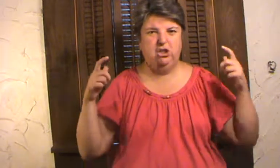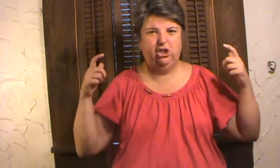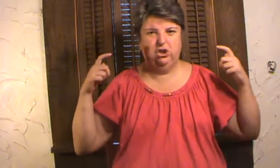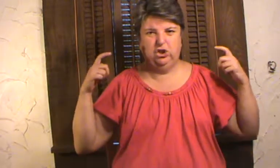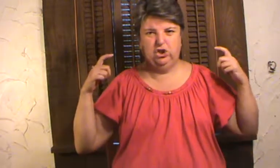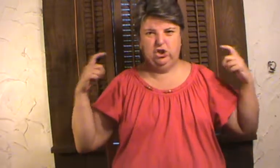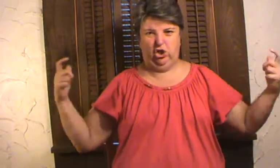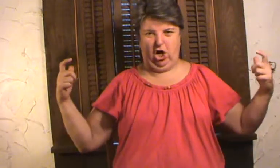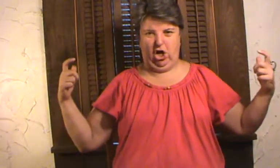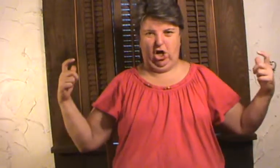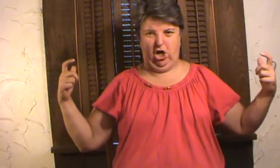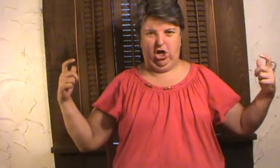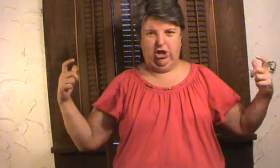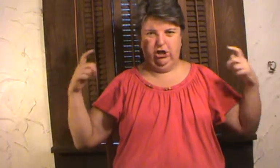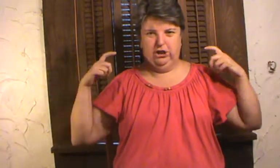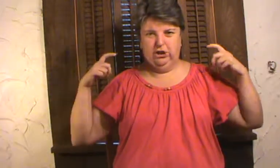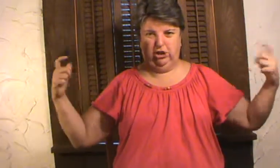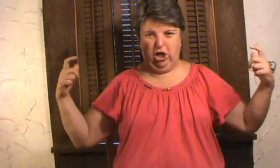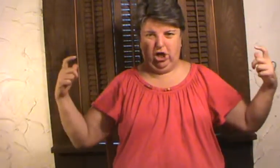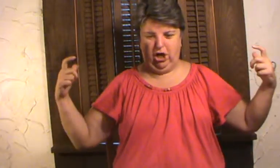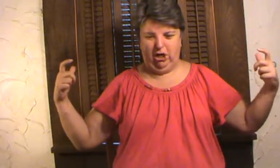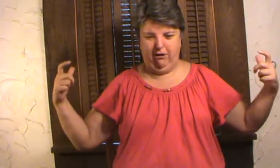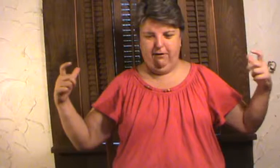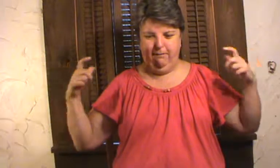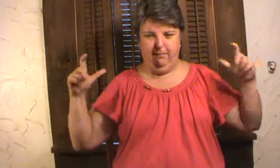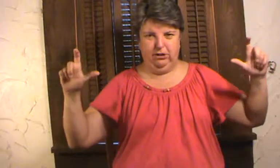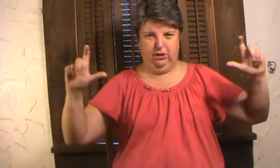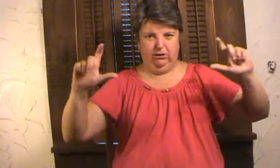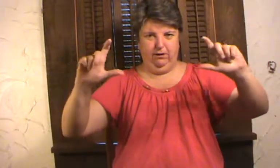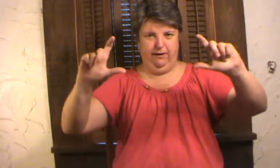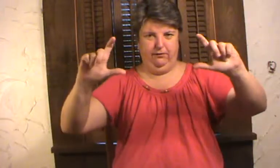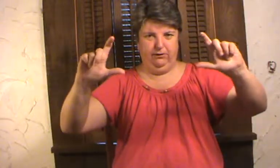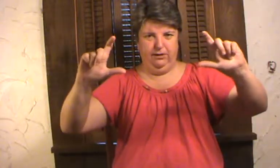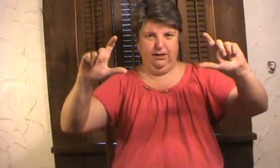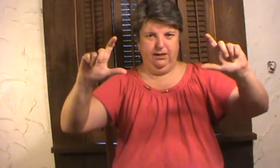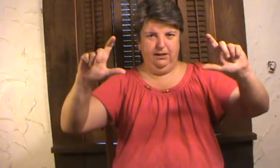Muscular, cha, cha. Muscular, you have your,